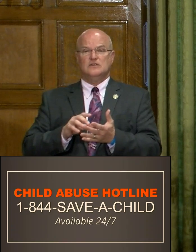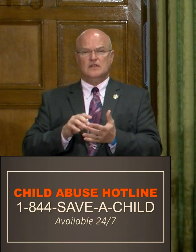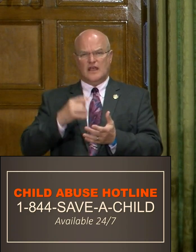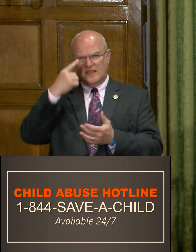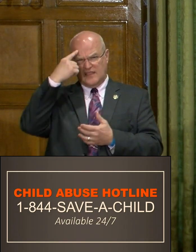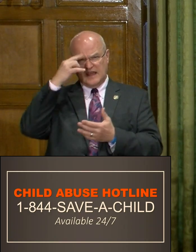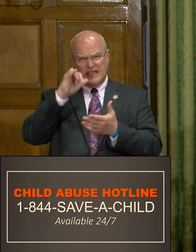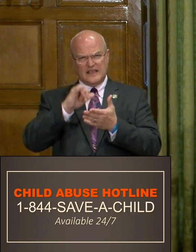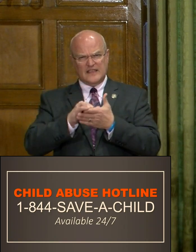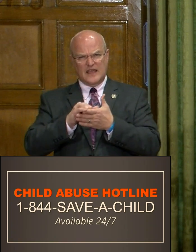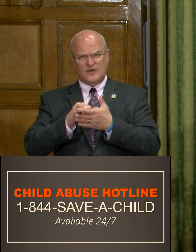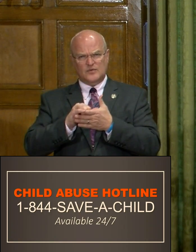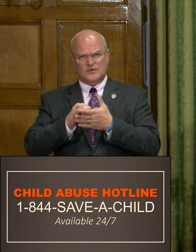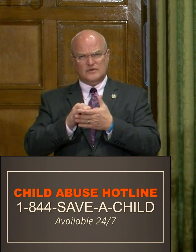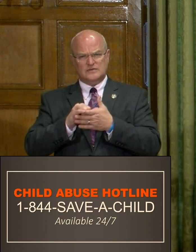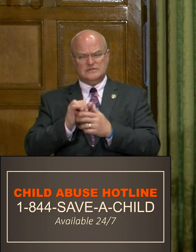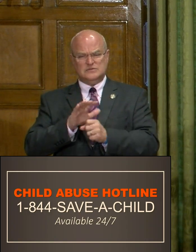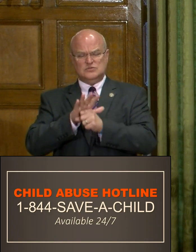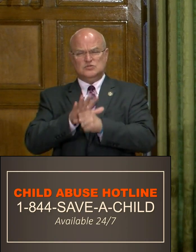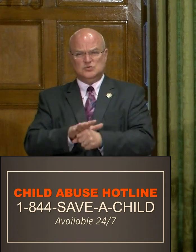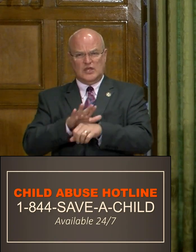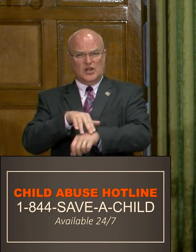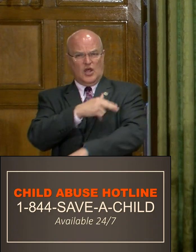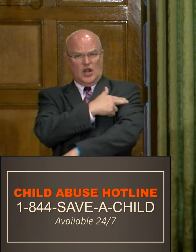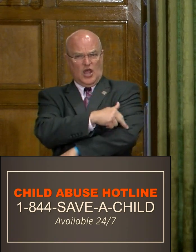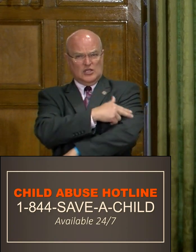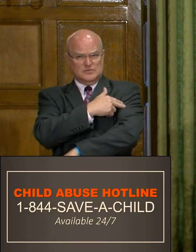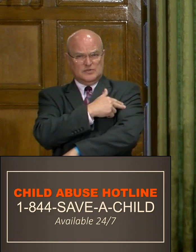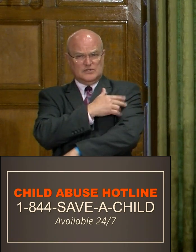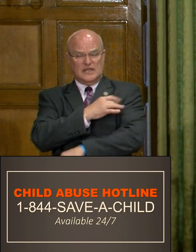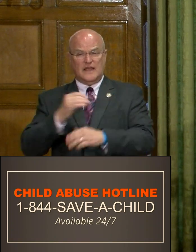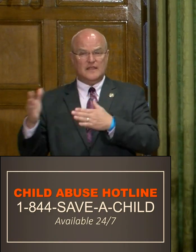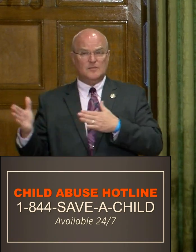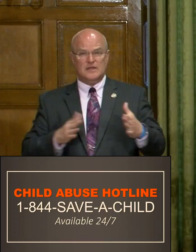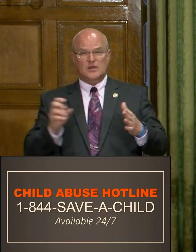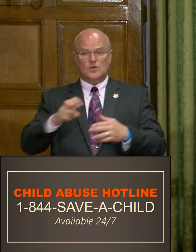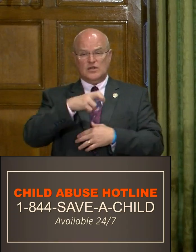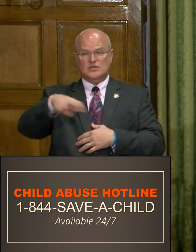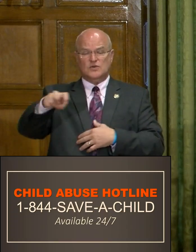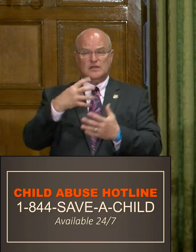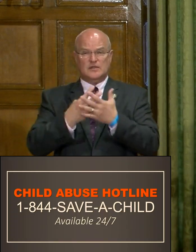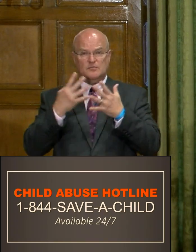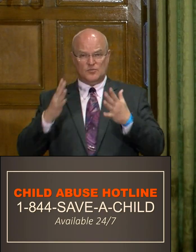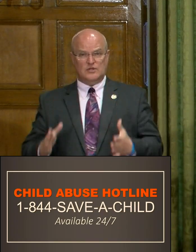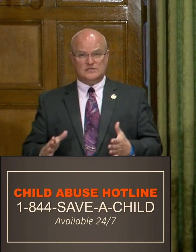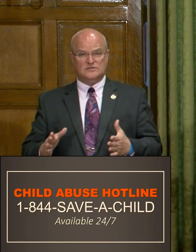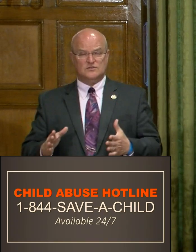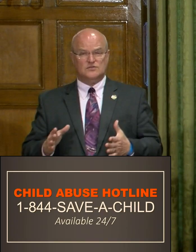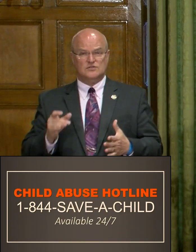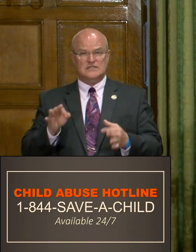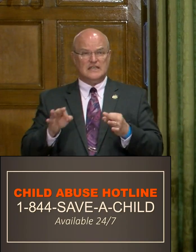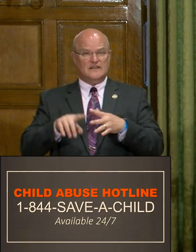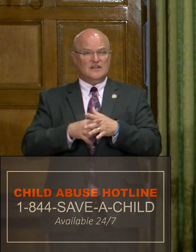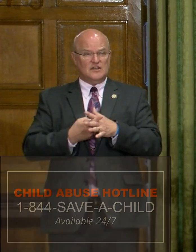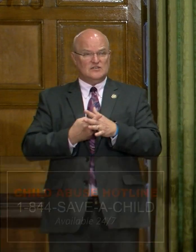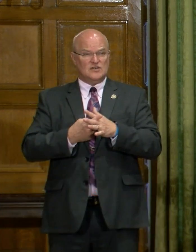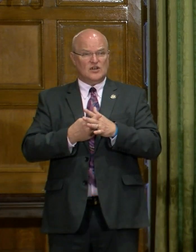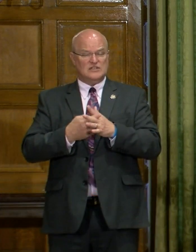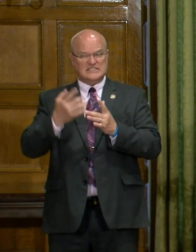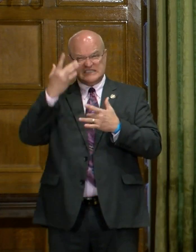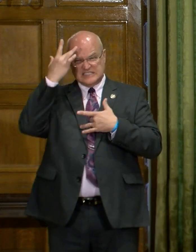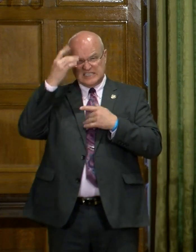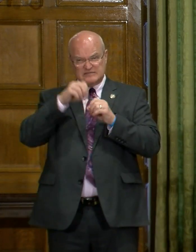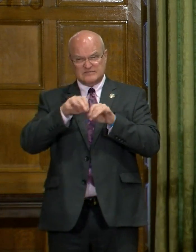that's likely to place additional strain on hospitals? And is there a plan on where to transport those prisoners if they start getting really